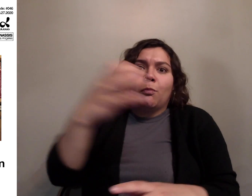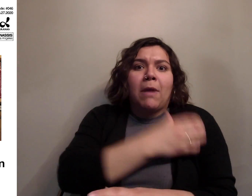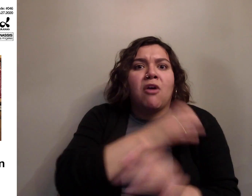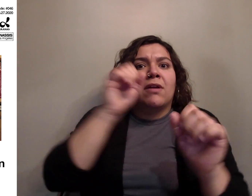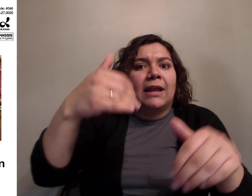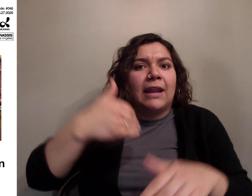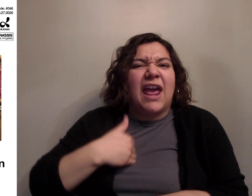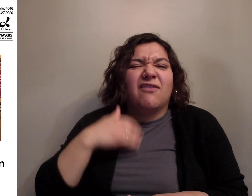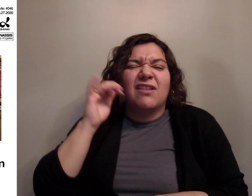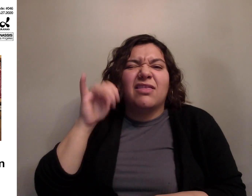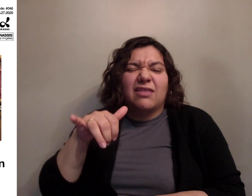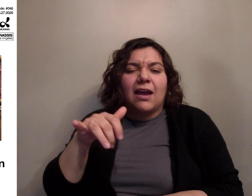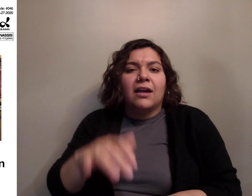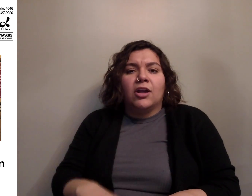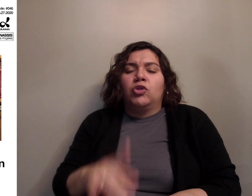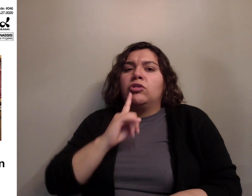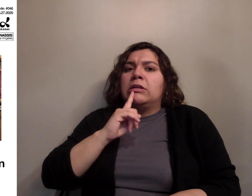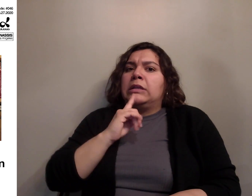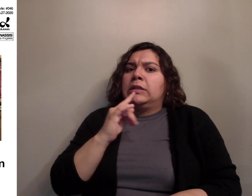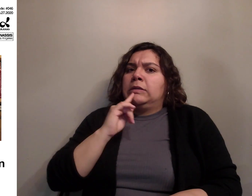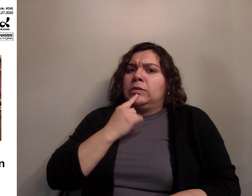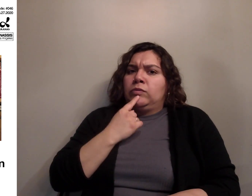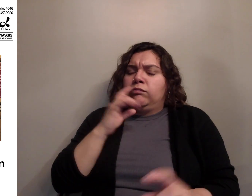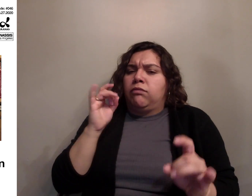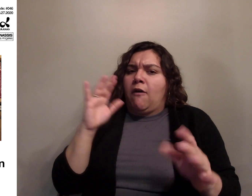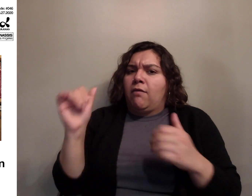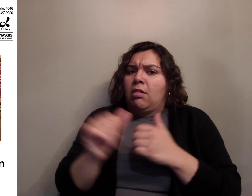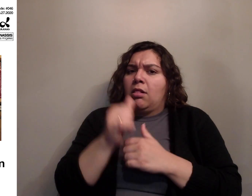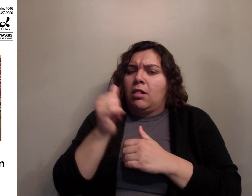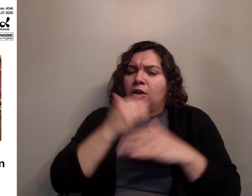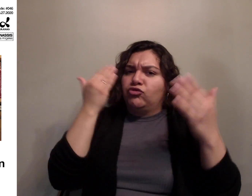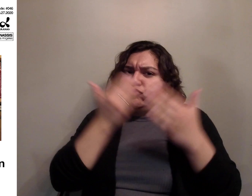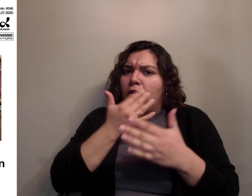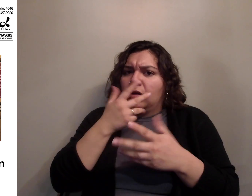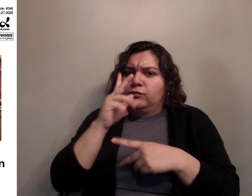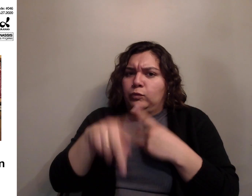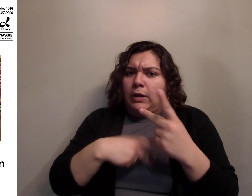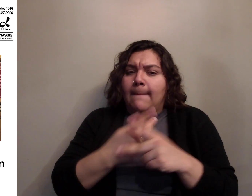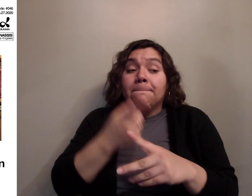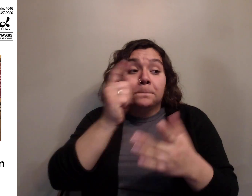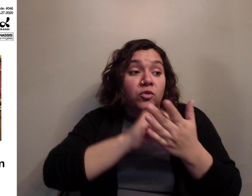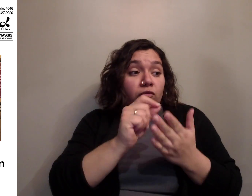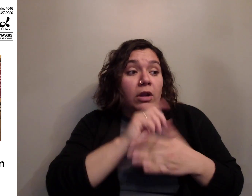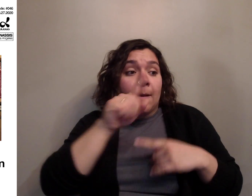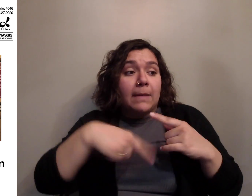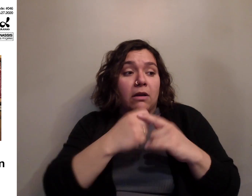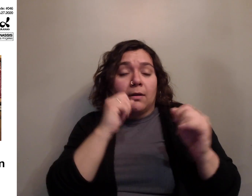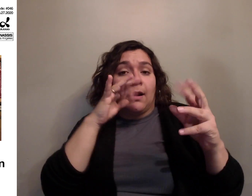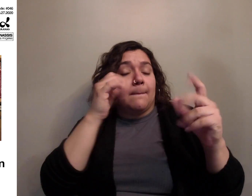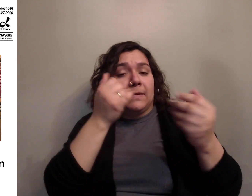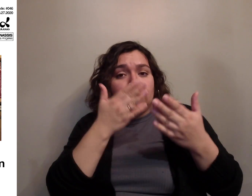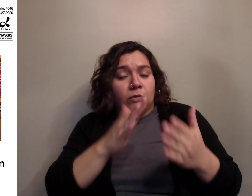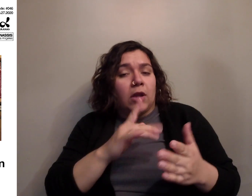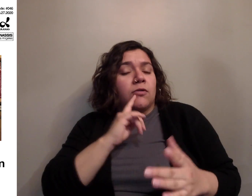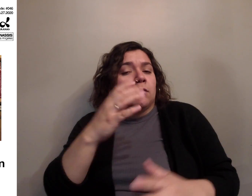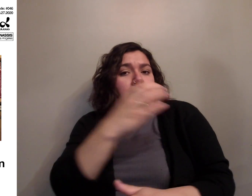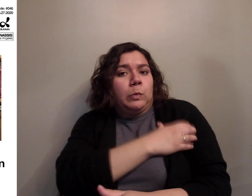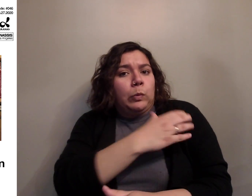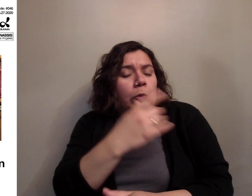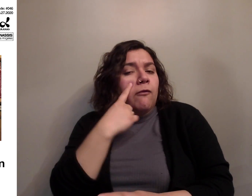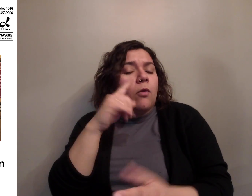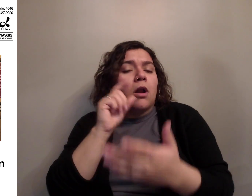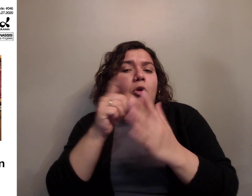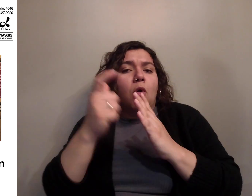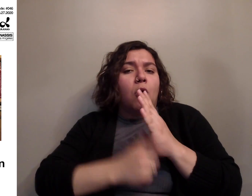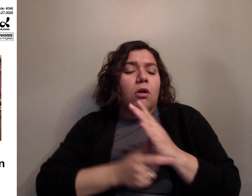power assumed a supremely dark and threatening form. And you've written about it